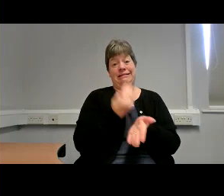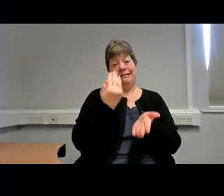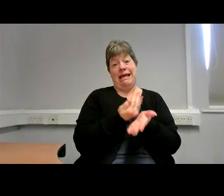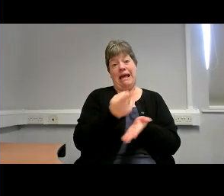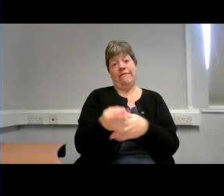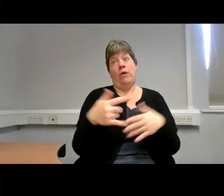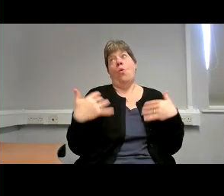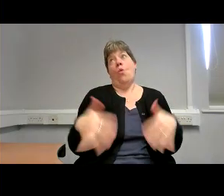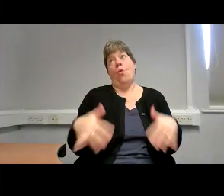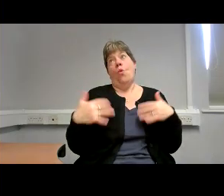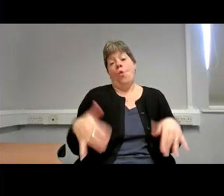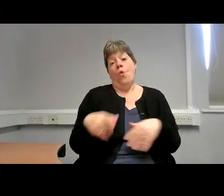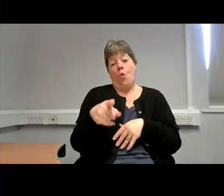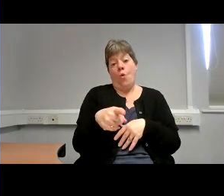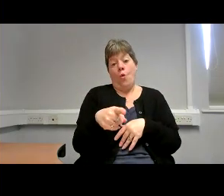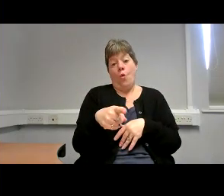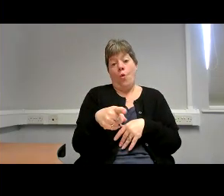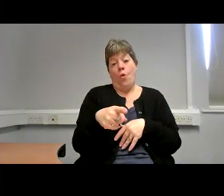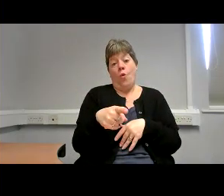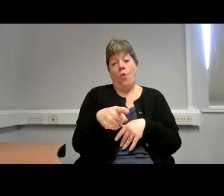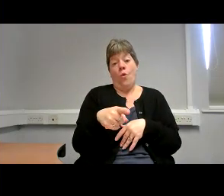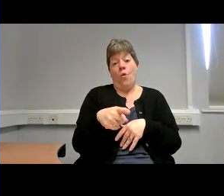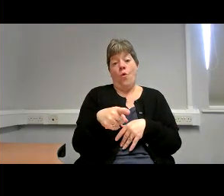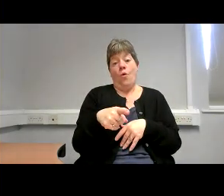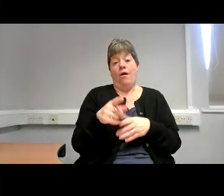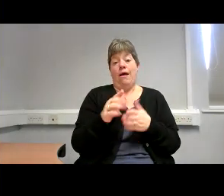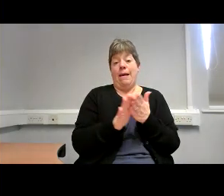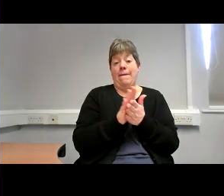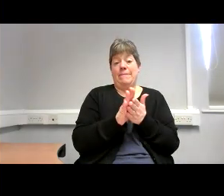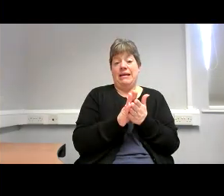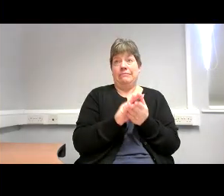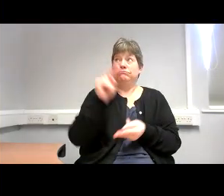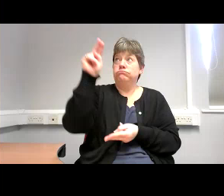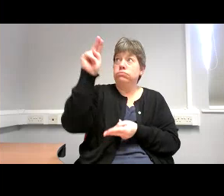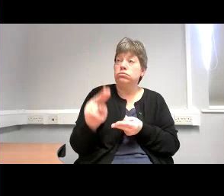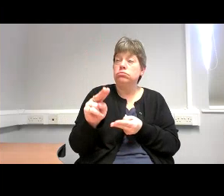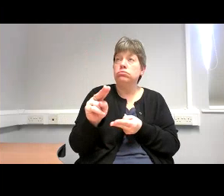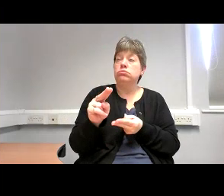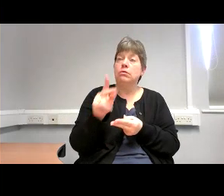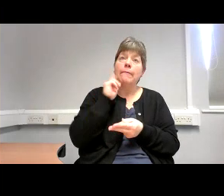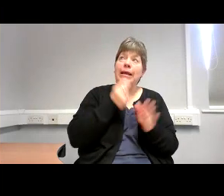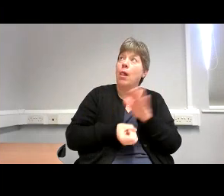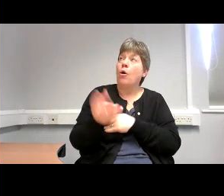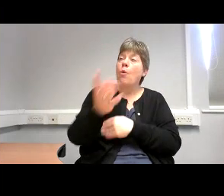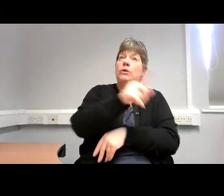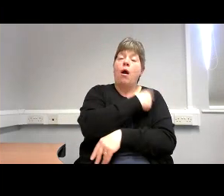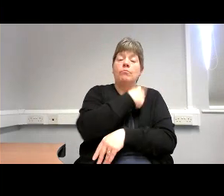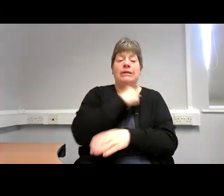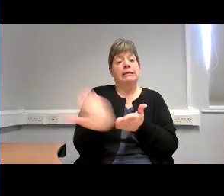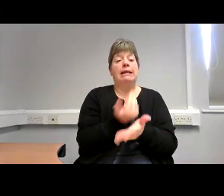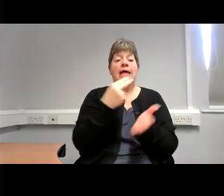So hospital admissions reducing, those saves the NHS money, and also